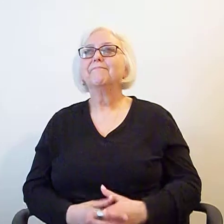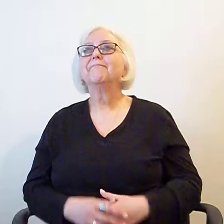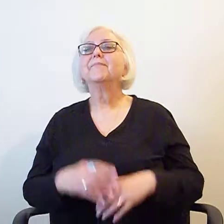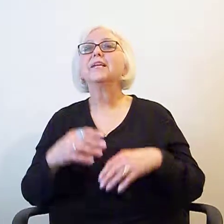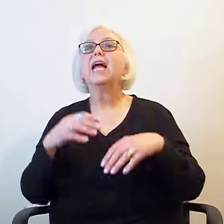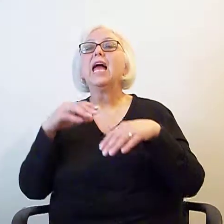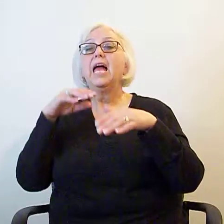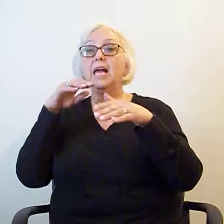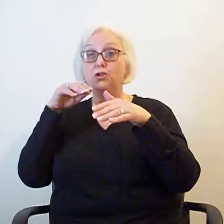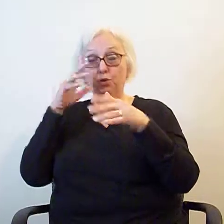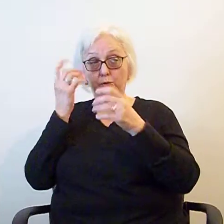Admission into the program